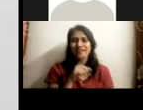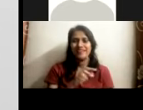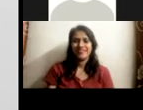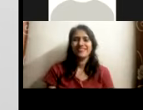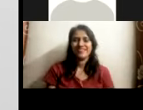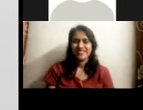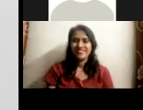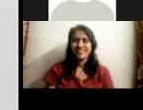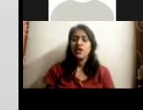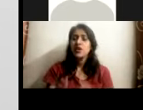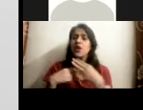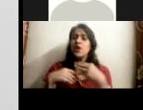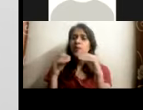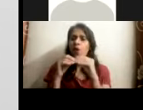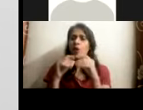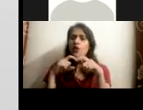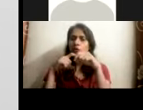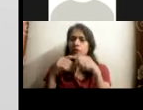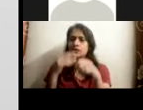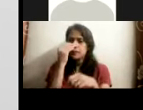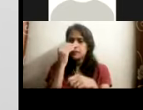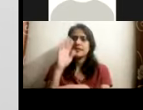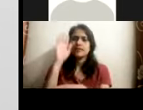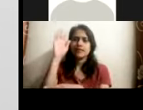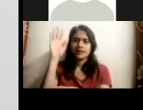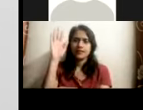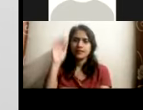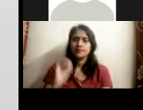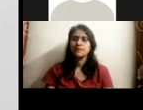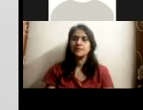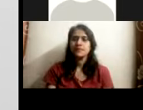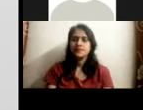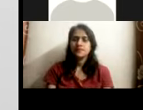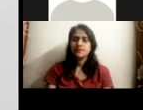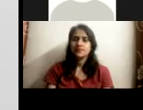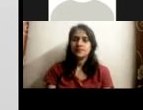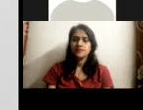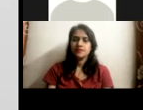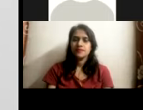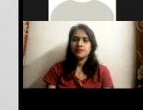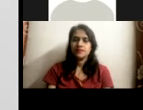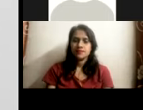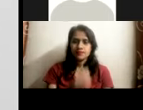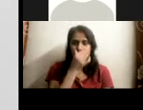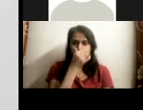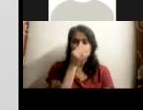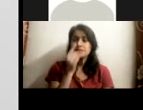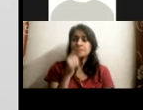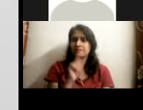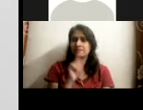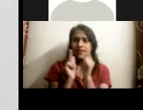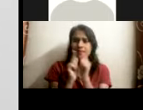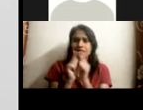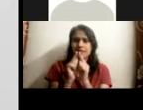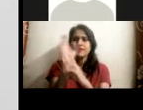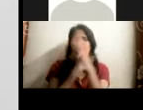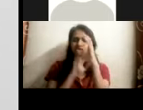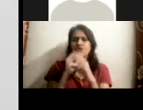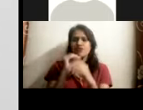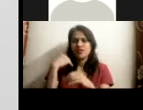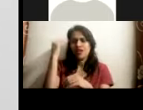there's any more questions about this, please feel free to ask. Again, this is a little confusing, I know, I'm sorry,